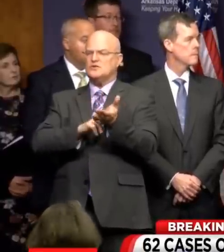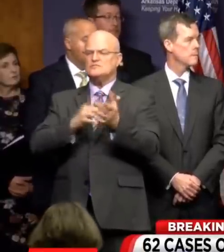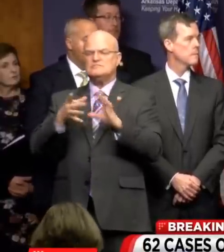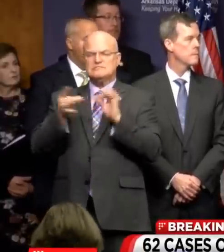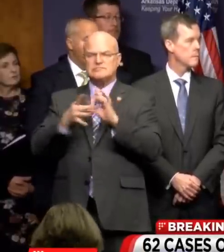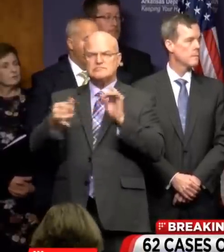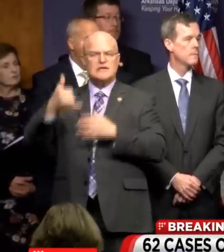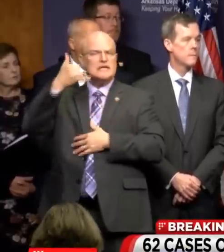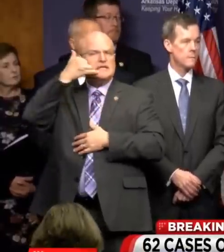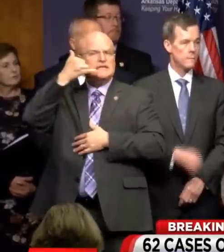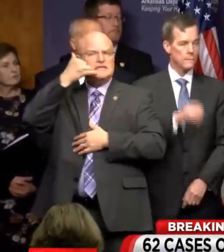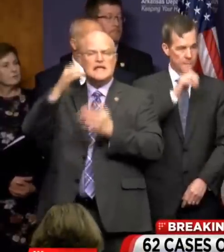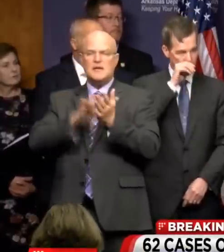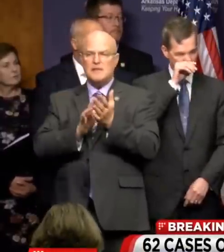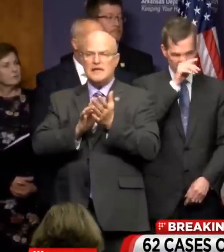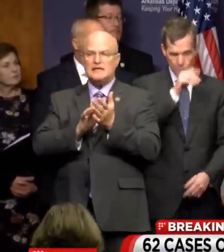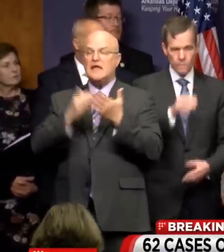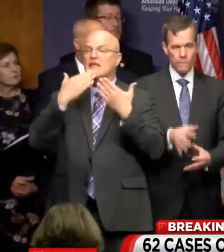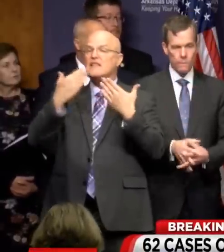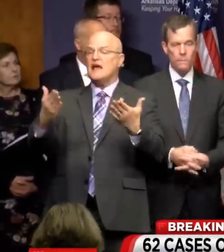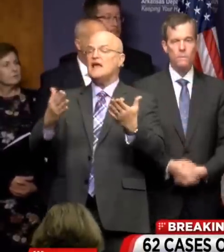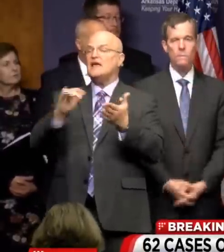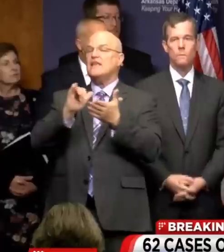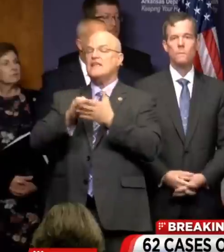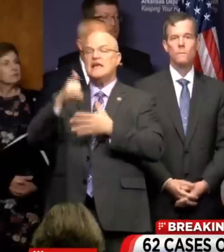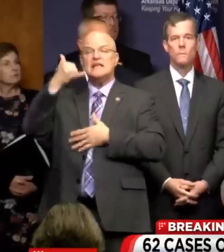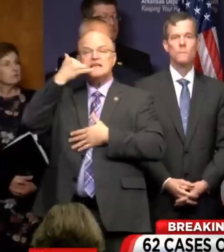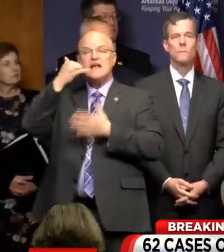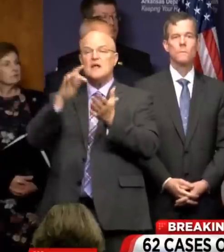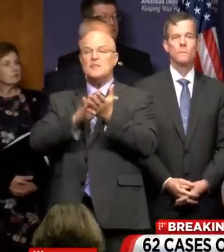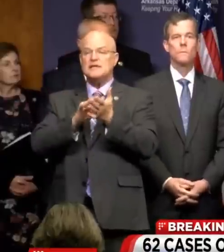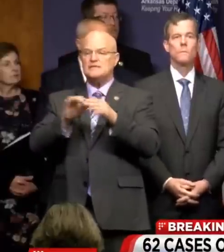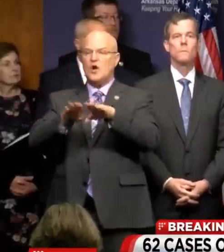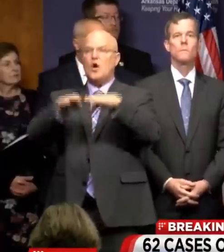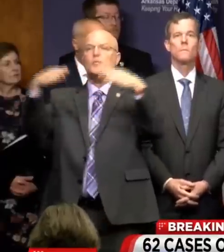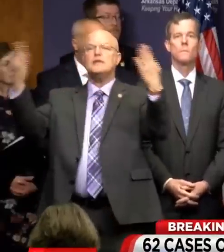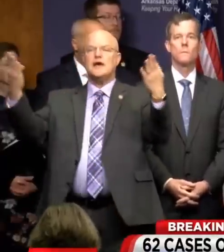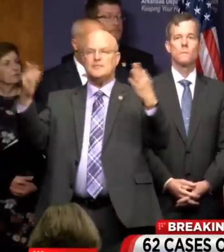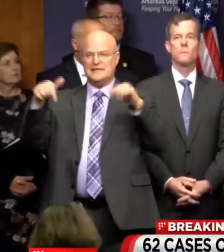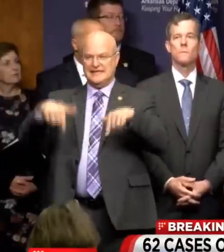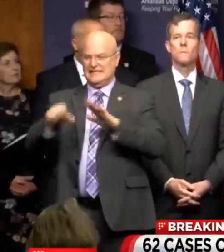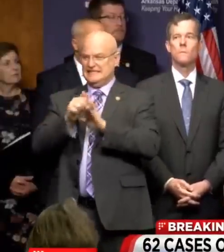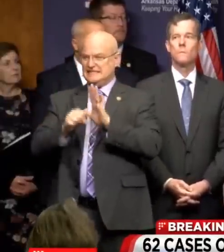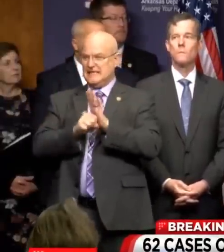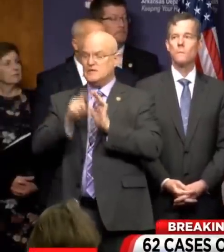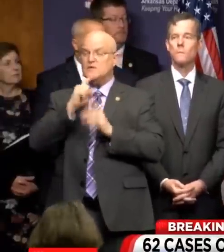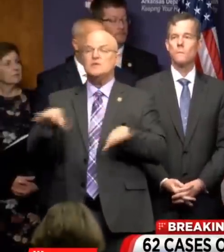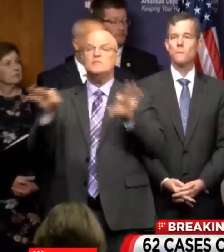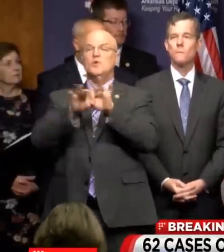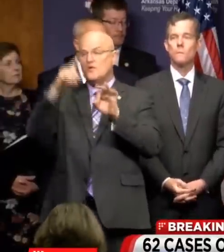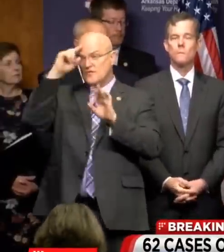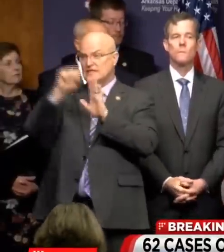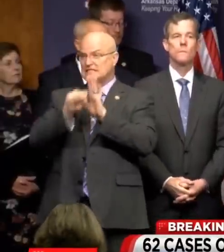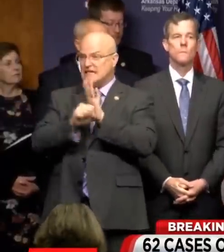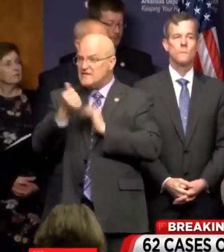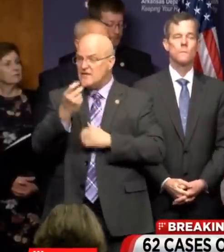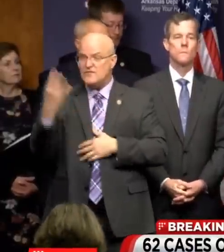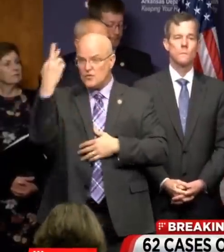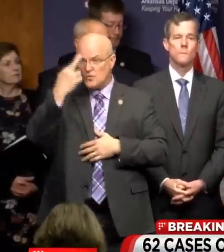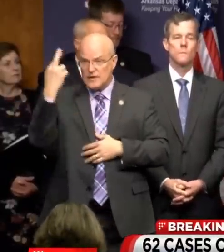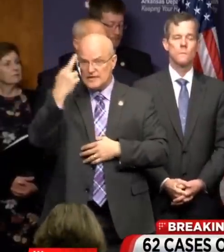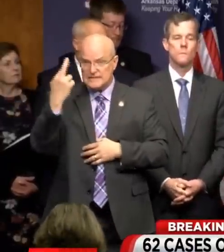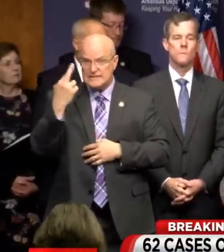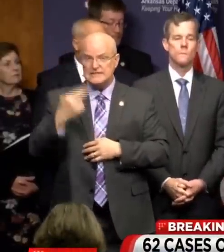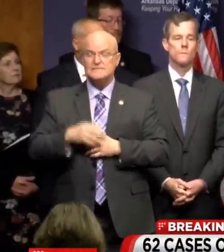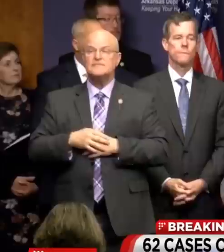telemedicine. Thanks to the governor's proclamation, telemedicine has been opened up in the state, and this is really important for our state for a couple of reasons. First of